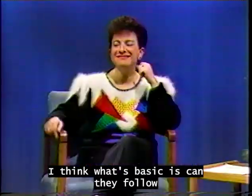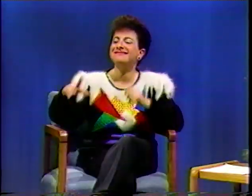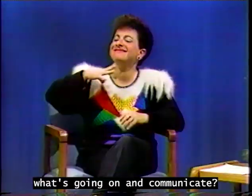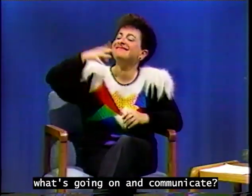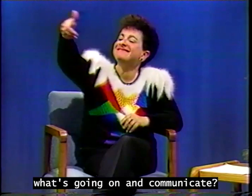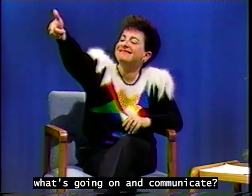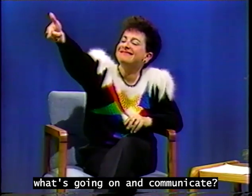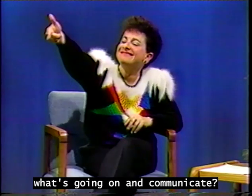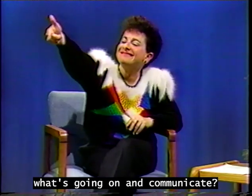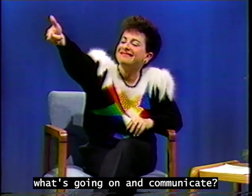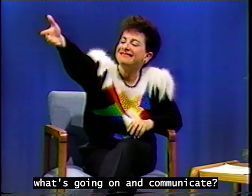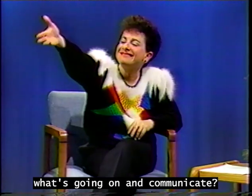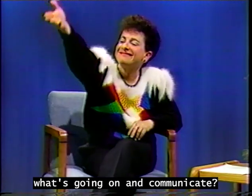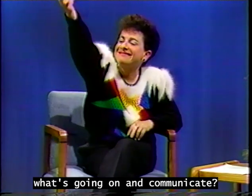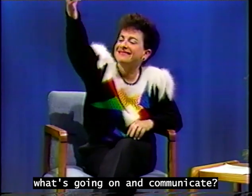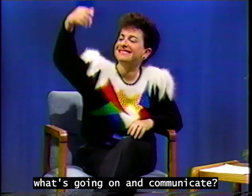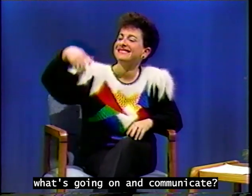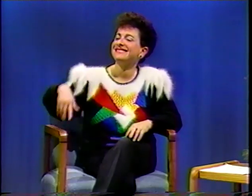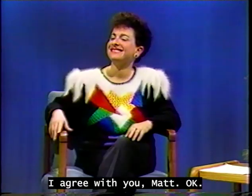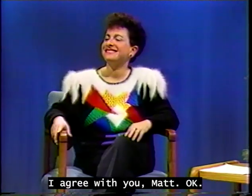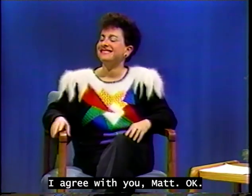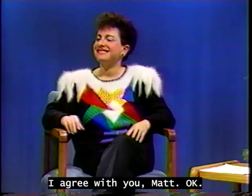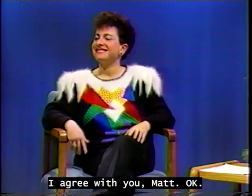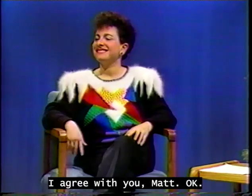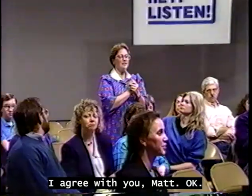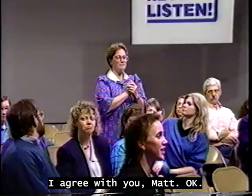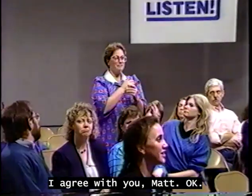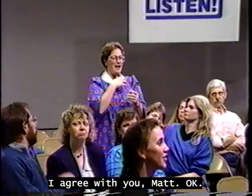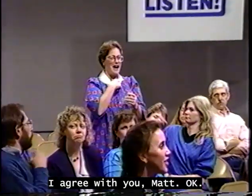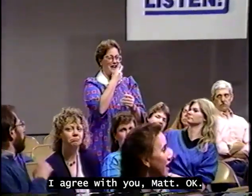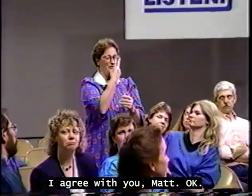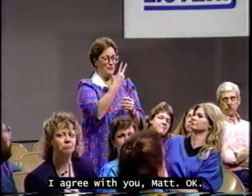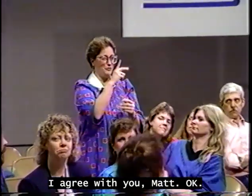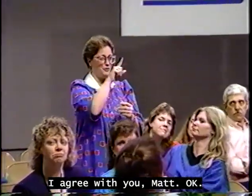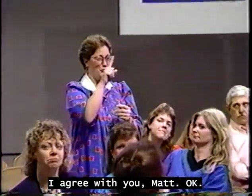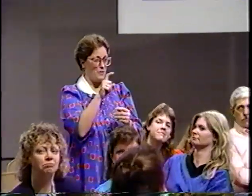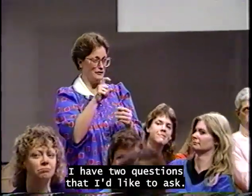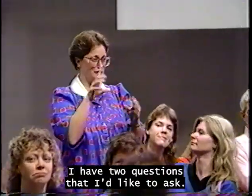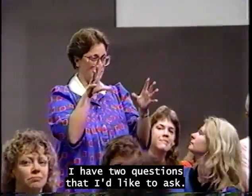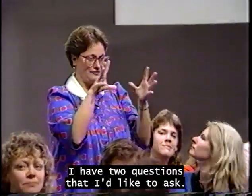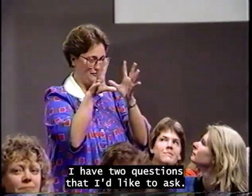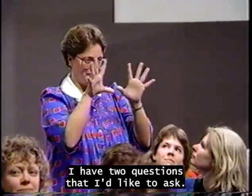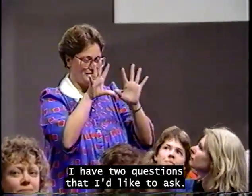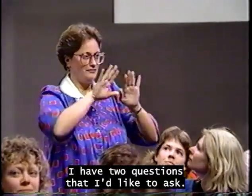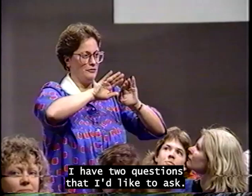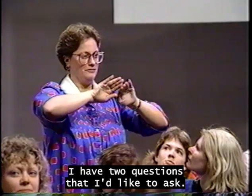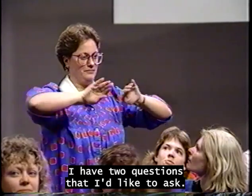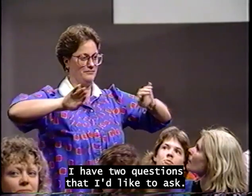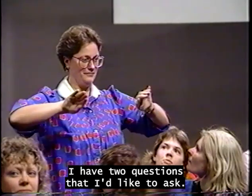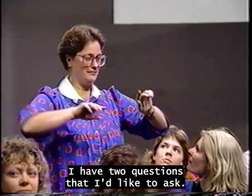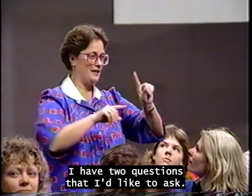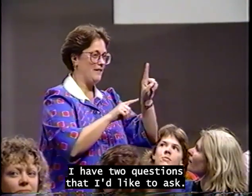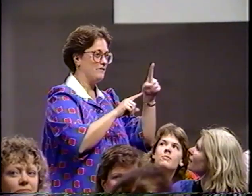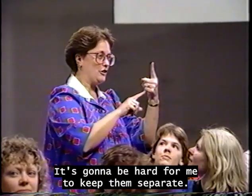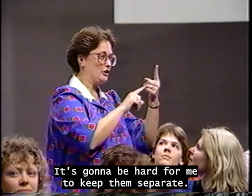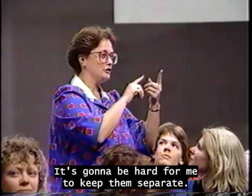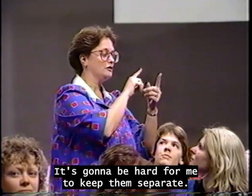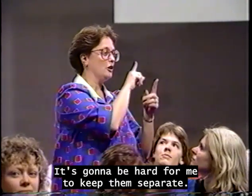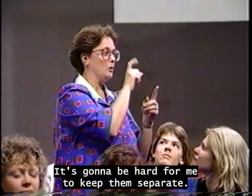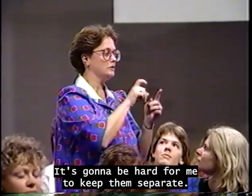follow what's going on and communicate? I agree with you, Matt. Okay. I have two questions that I'd like to ask. It's going to be hard for me to keep